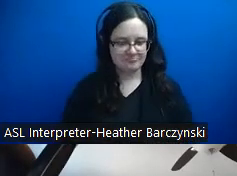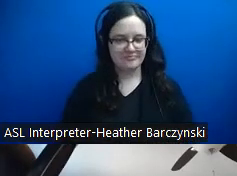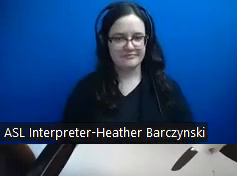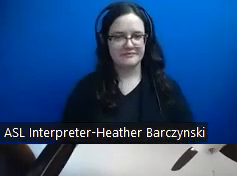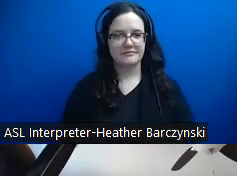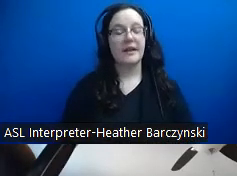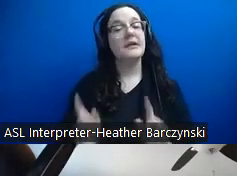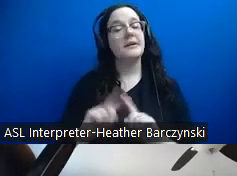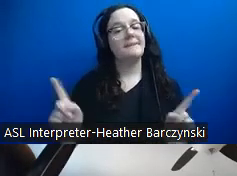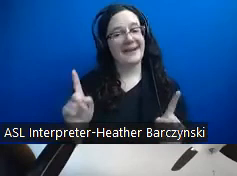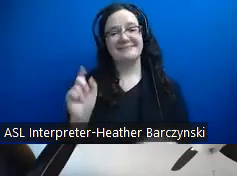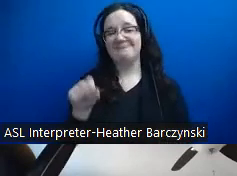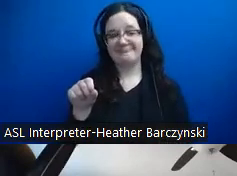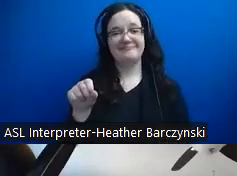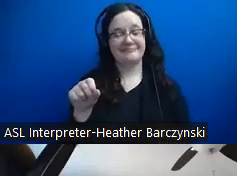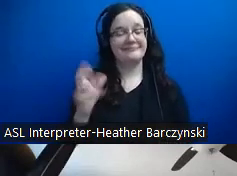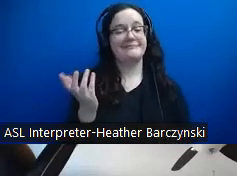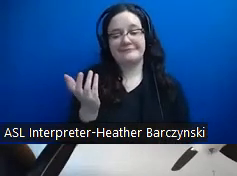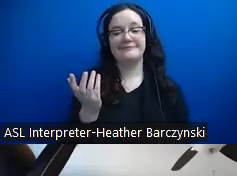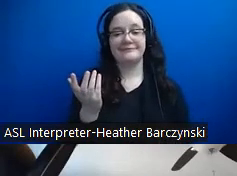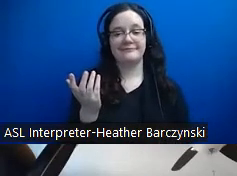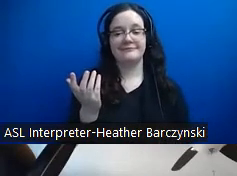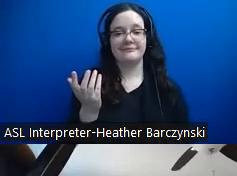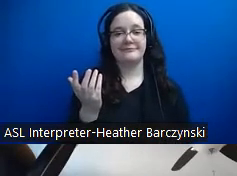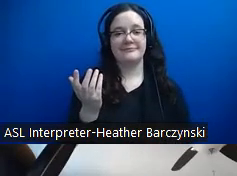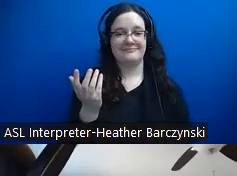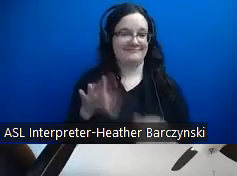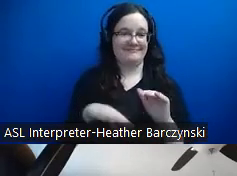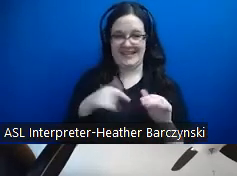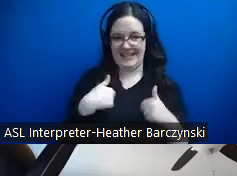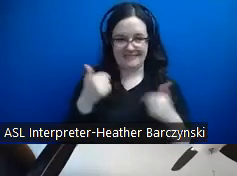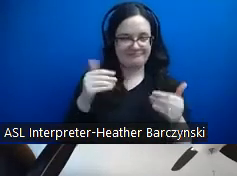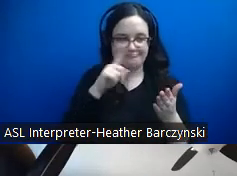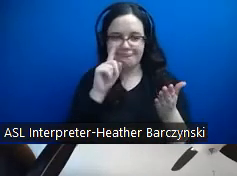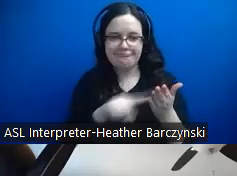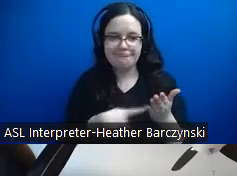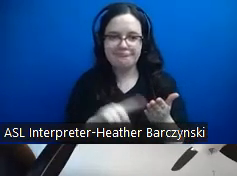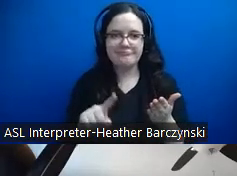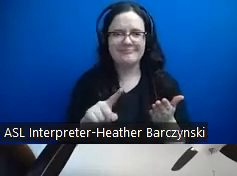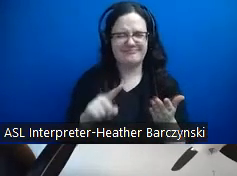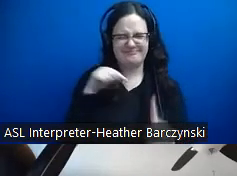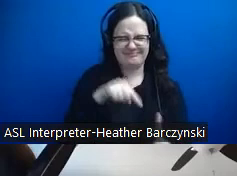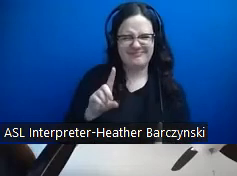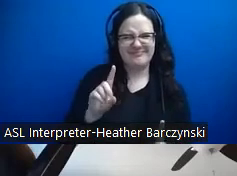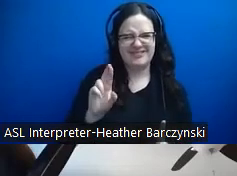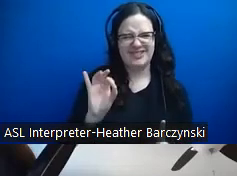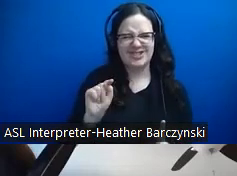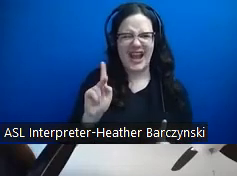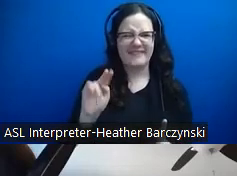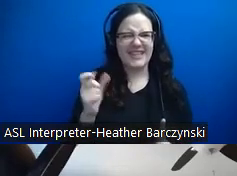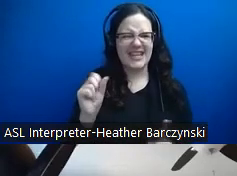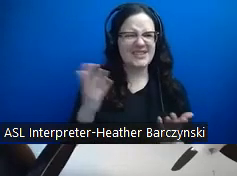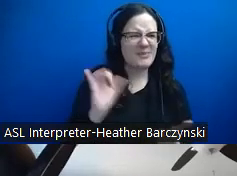But yeah, it was pretty much just doing all the investigating, the hunting down, what's DraftKings, what is this, what are these